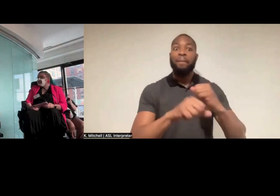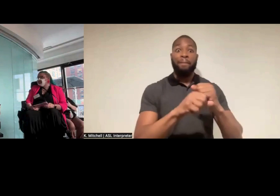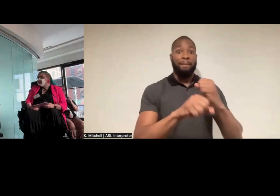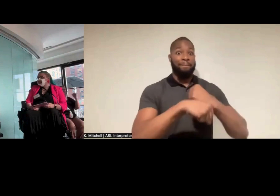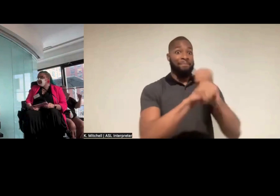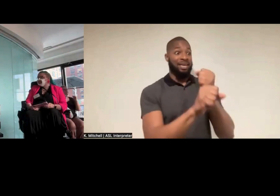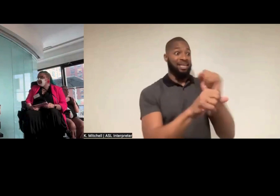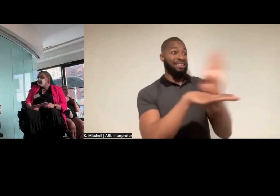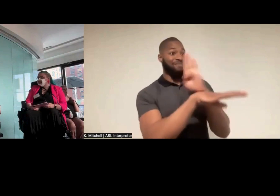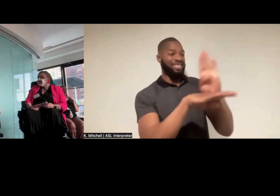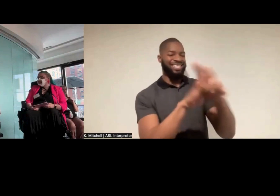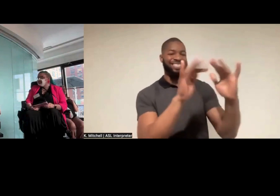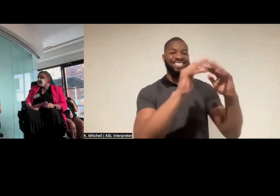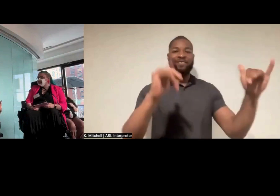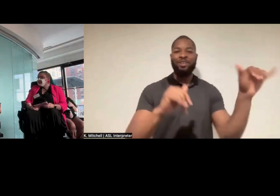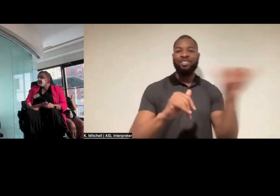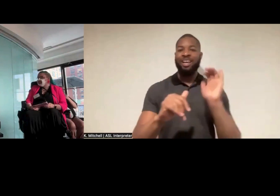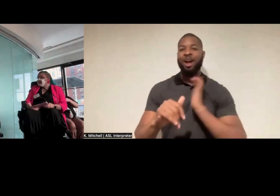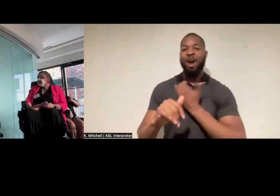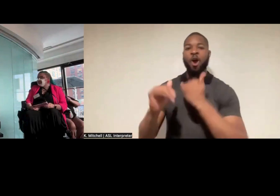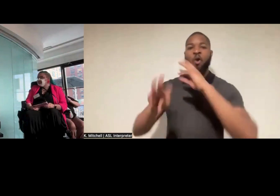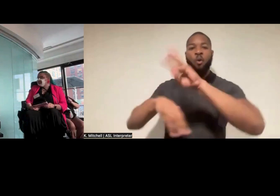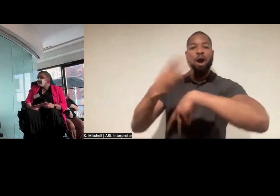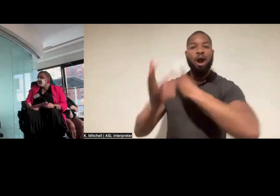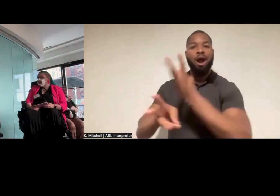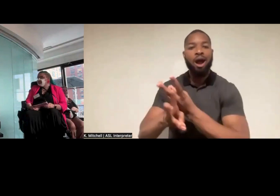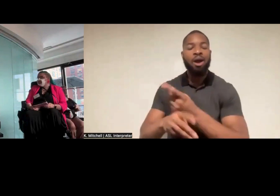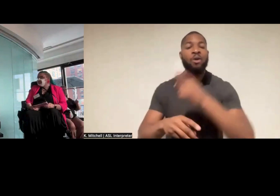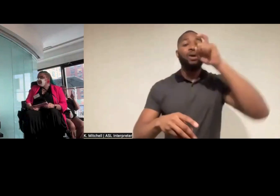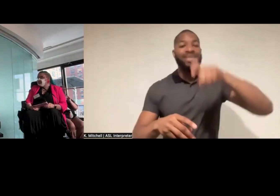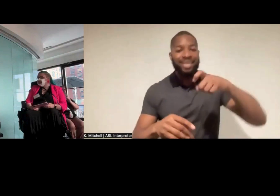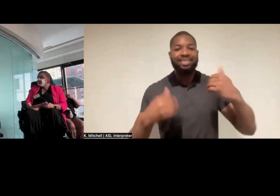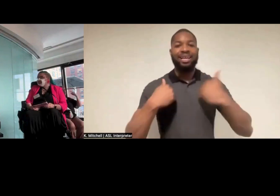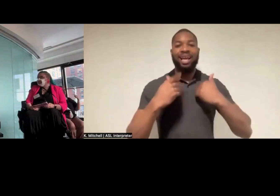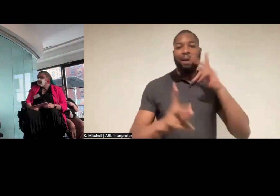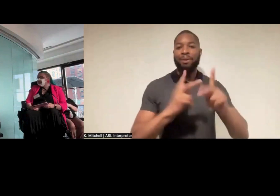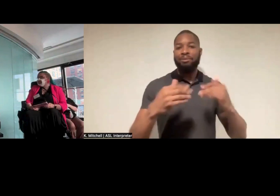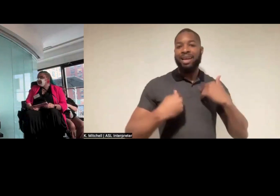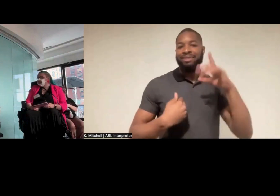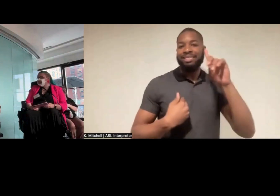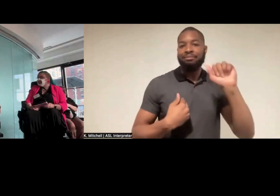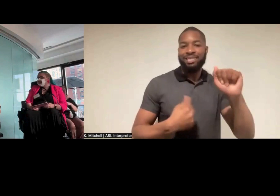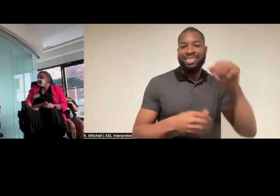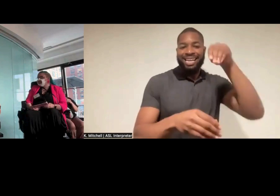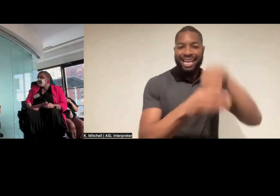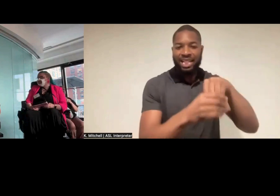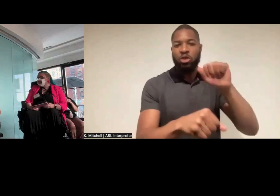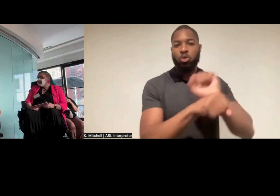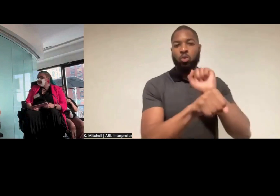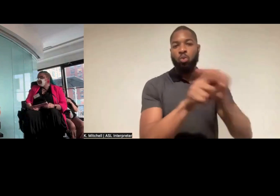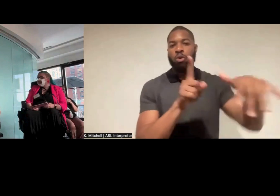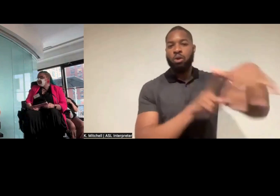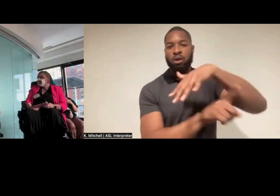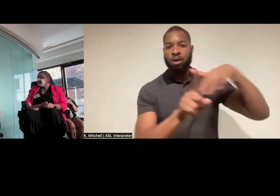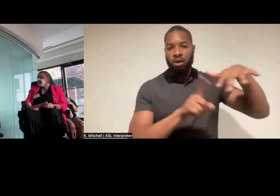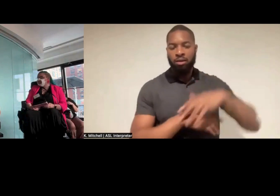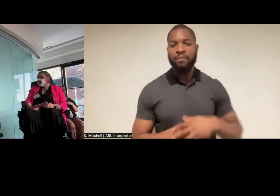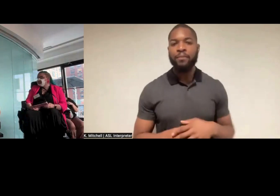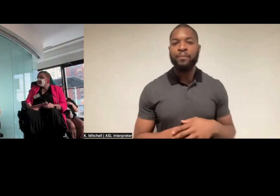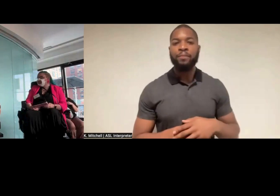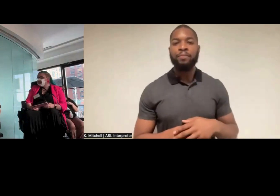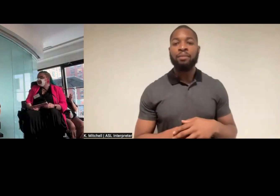have minorities, we need to have women, we need to have persons with disabilities. And it doesn't just stop